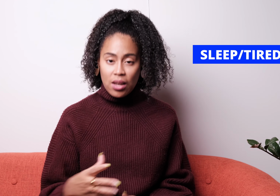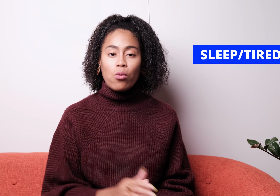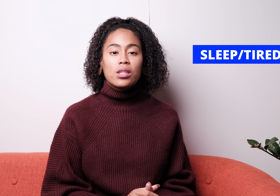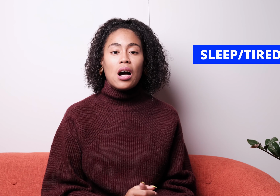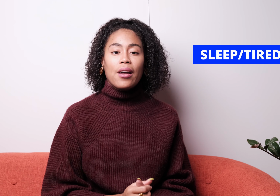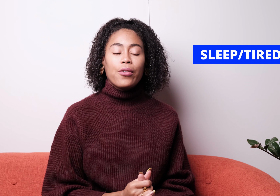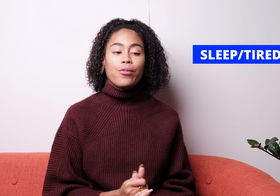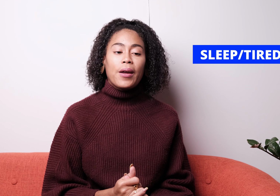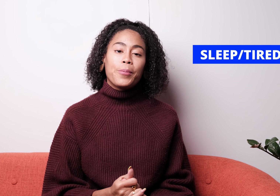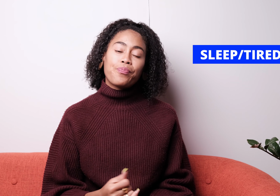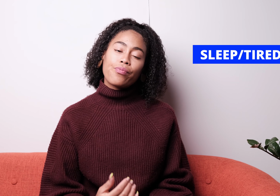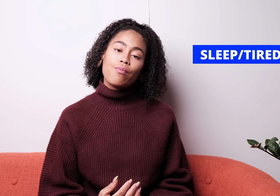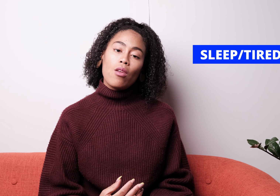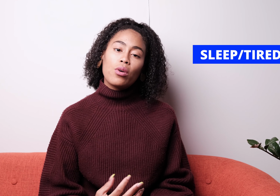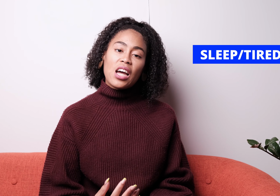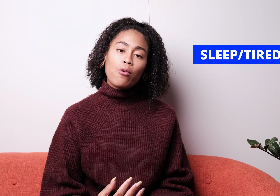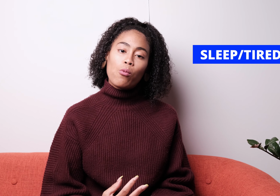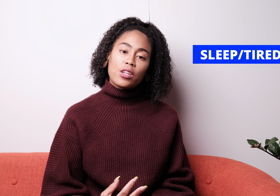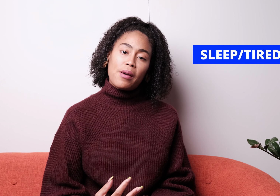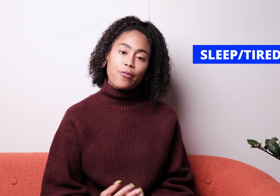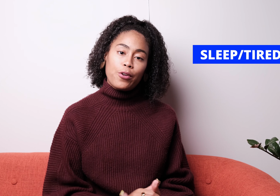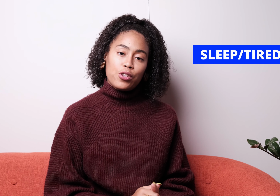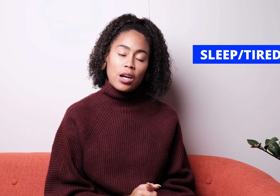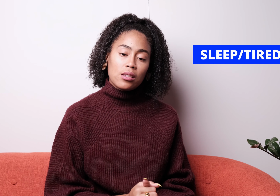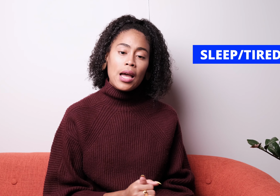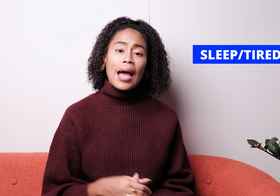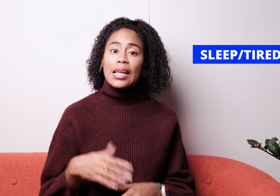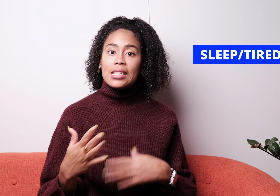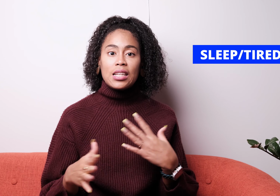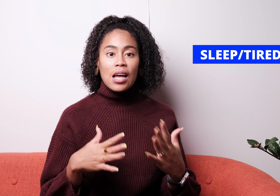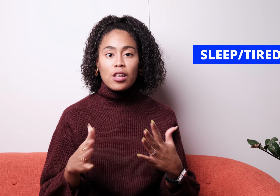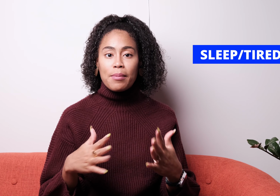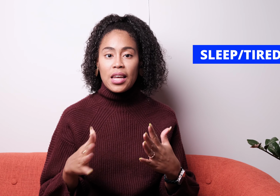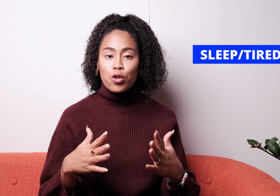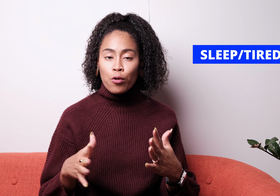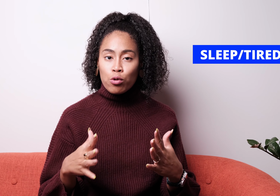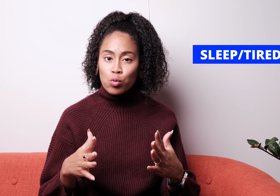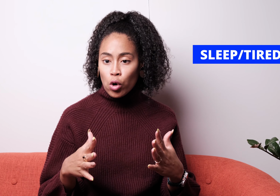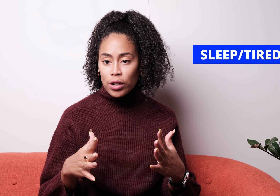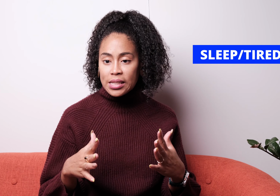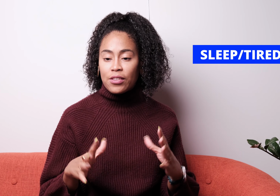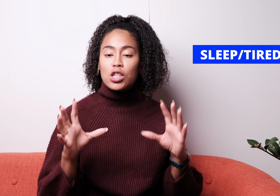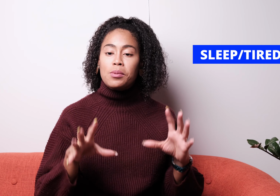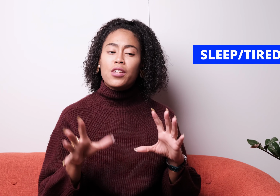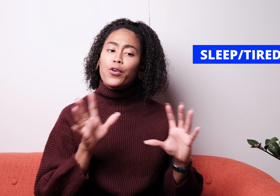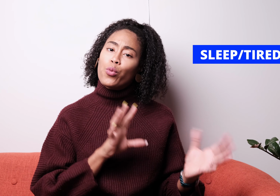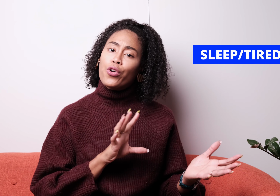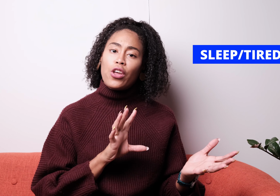or tired, right? Whichever one works better for your child. And like I said, it doesn't have to be either of those words. If there's a specific word that you and